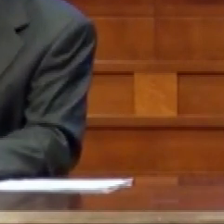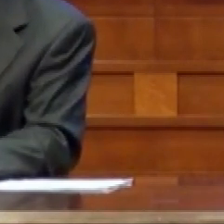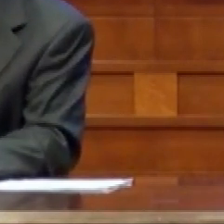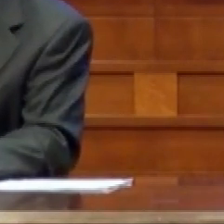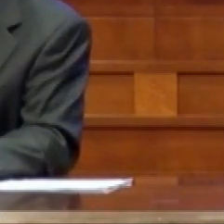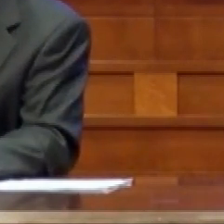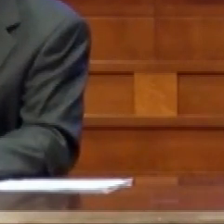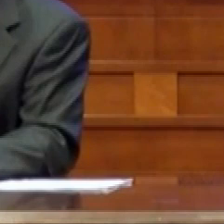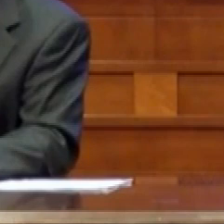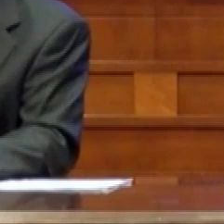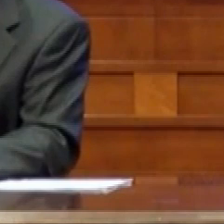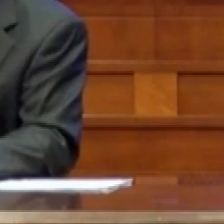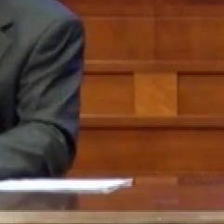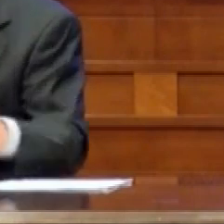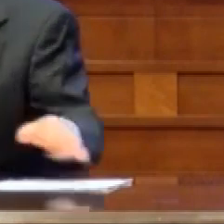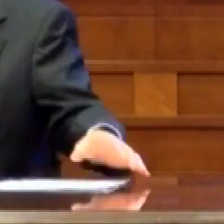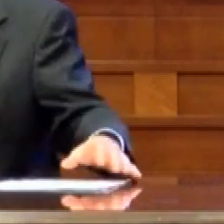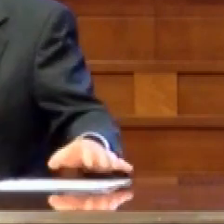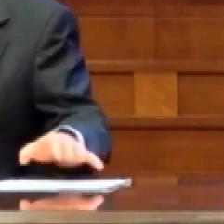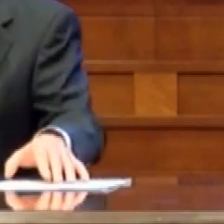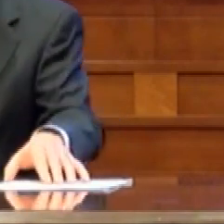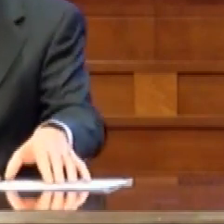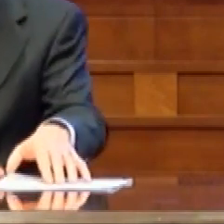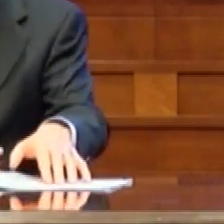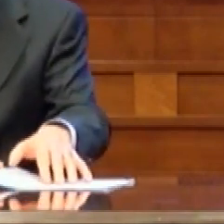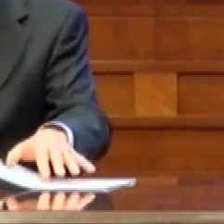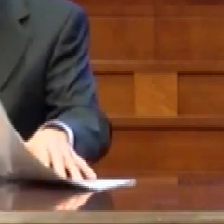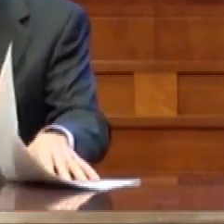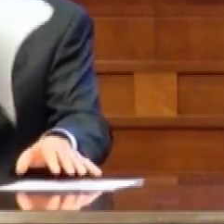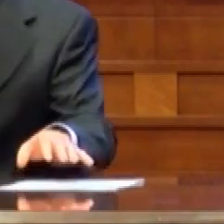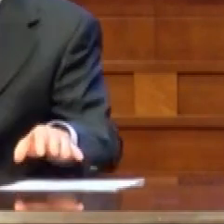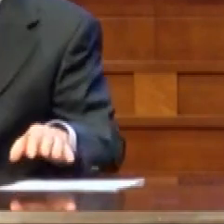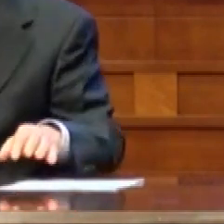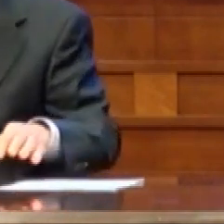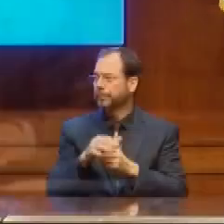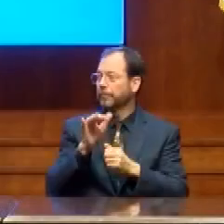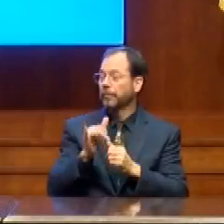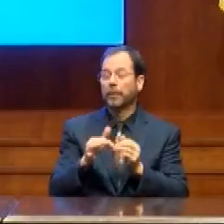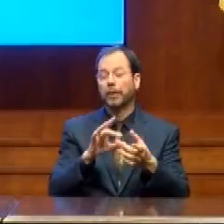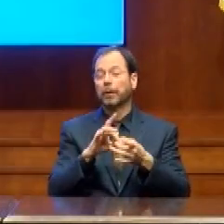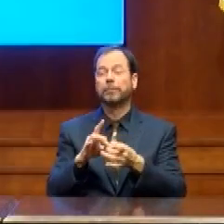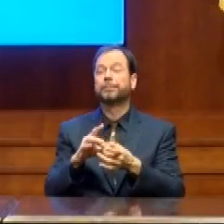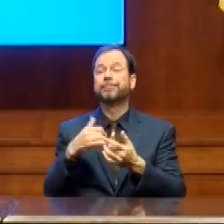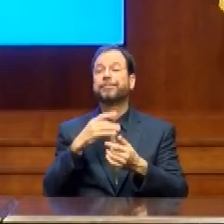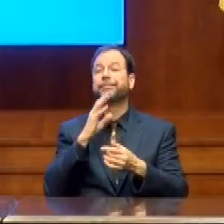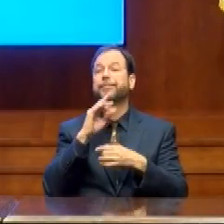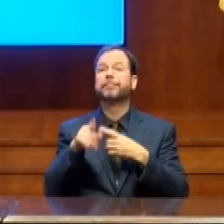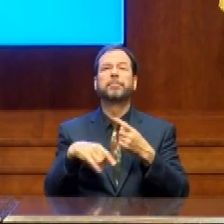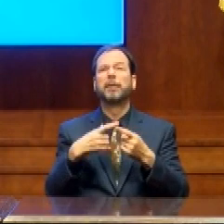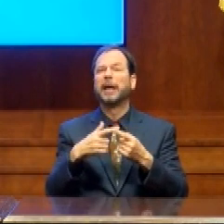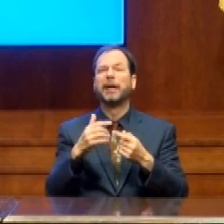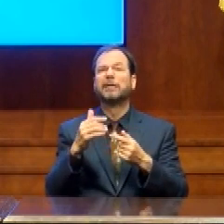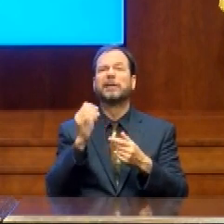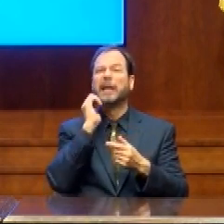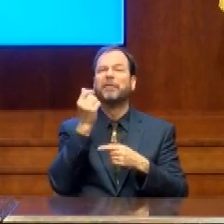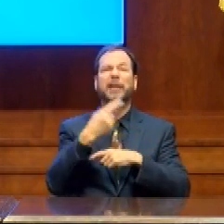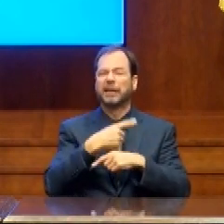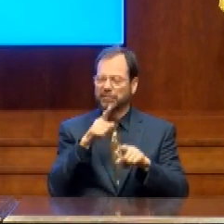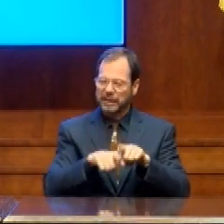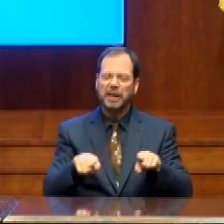point. Some other mathematical points. It's the mathematical points of what I talk about every